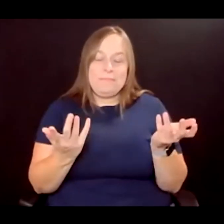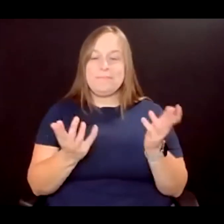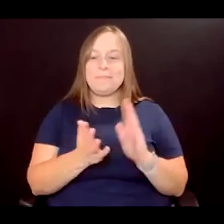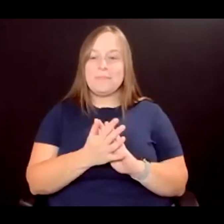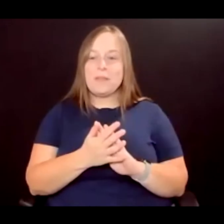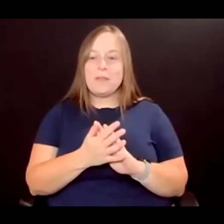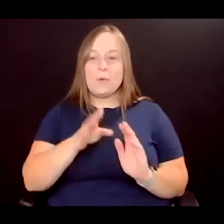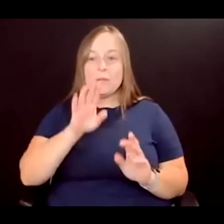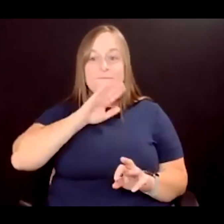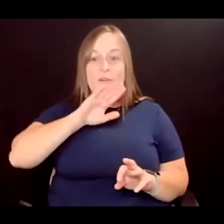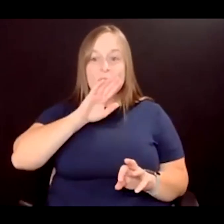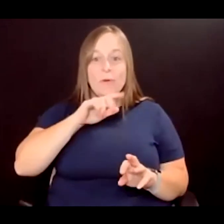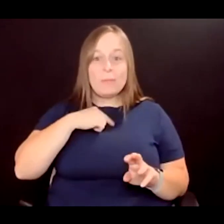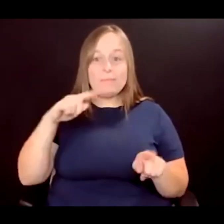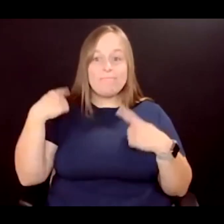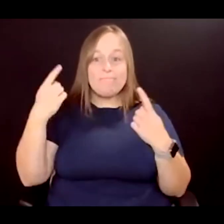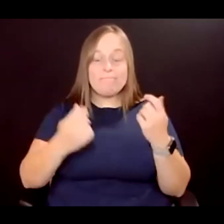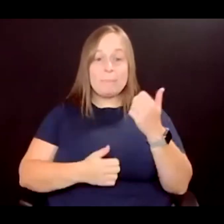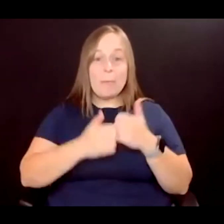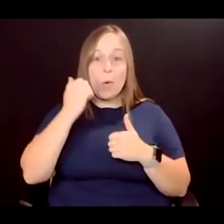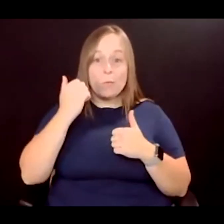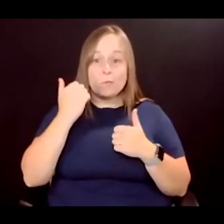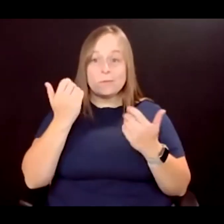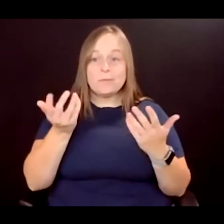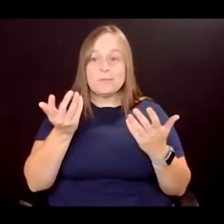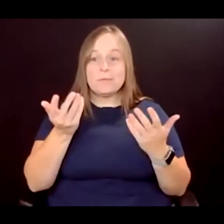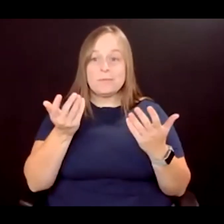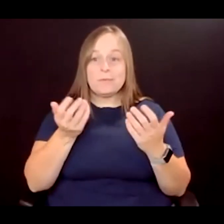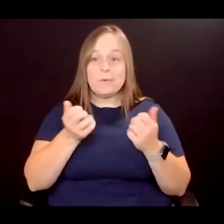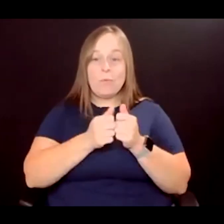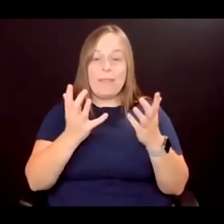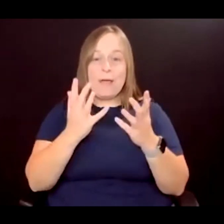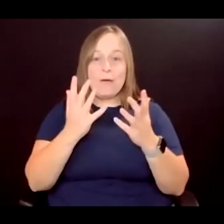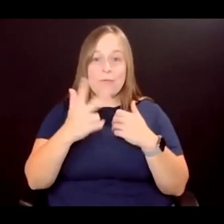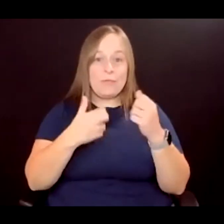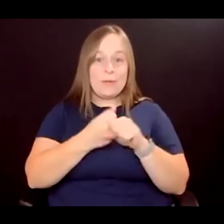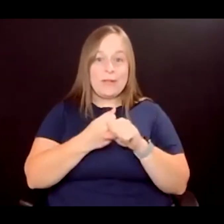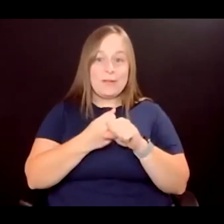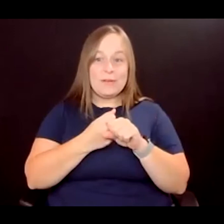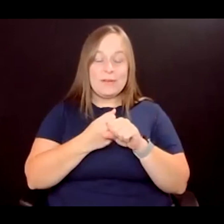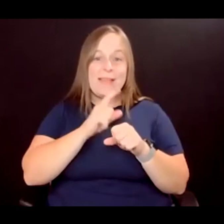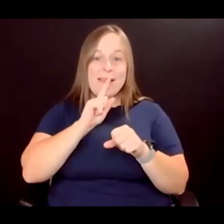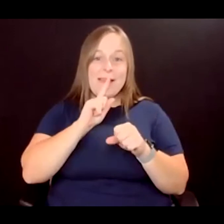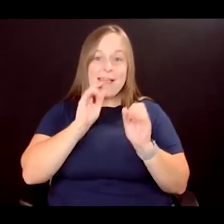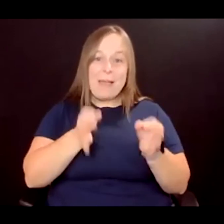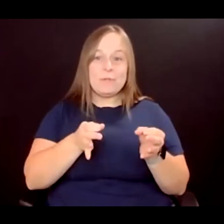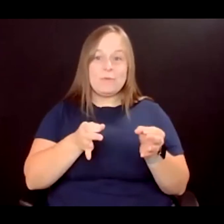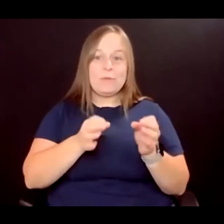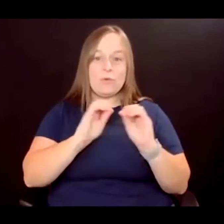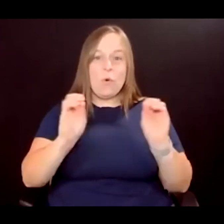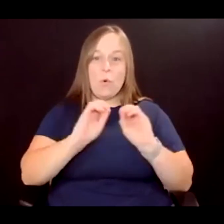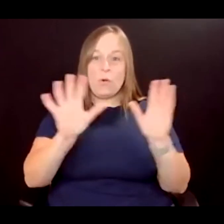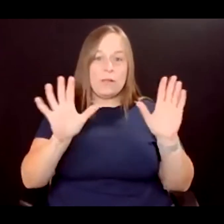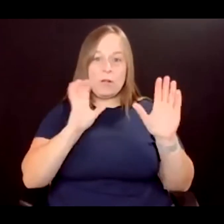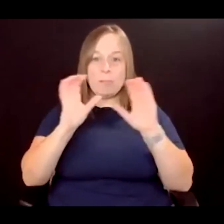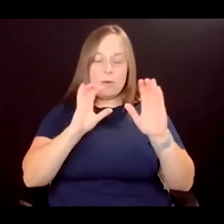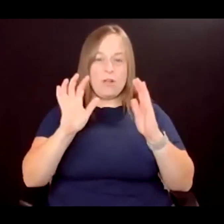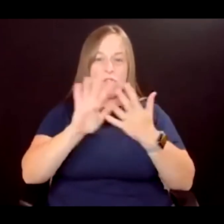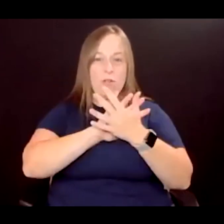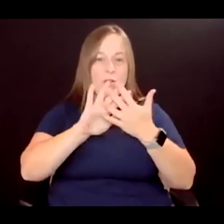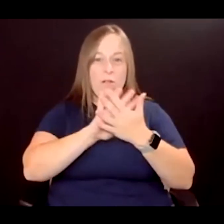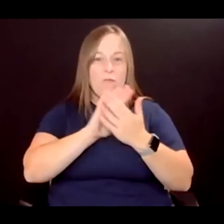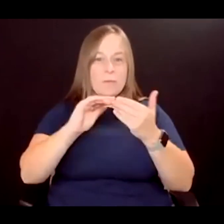Albany. So at that point, I approached my family and asked if it was okay to do this. They gave me their blessing.